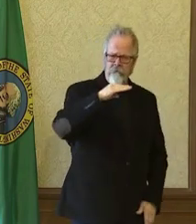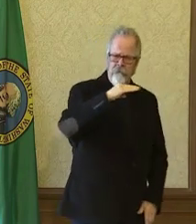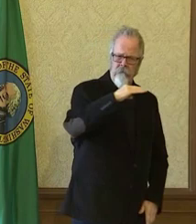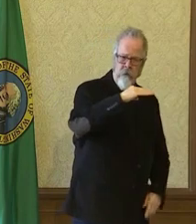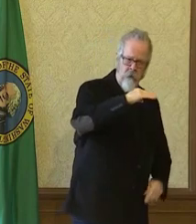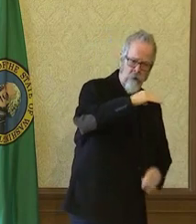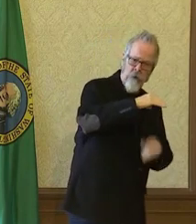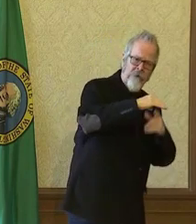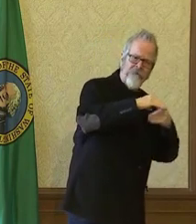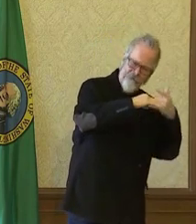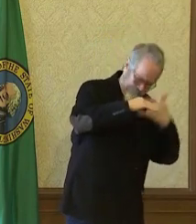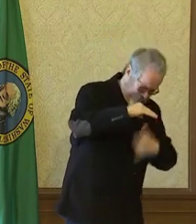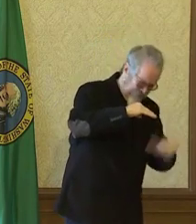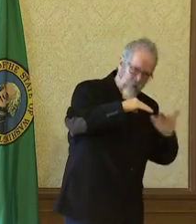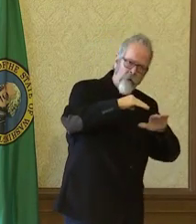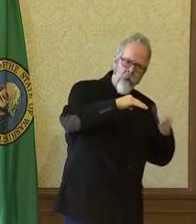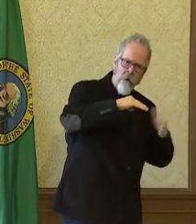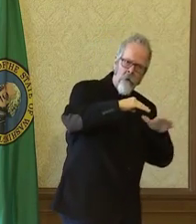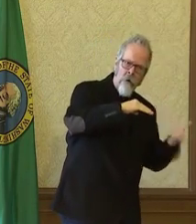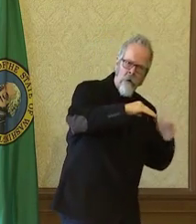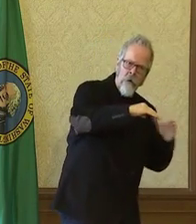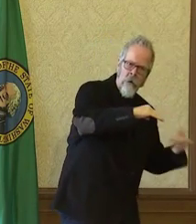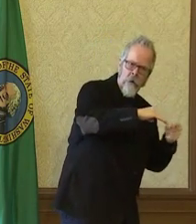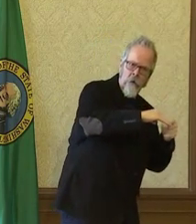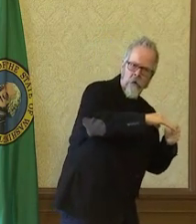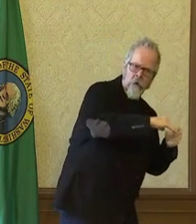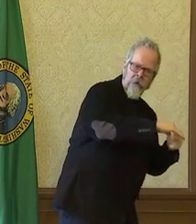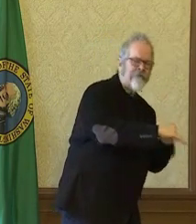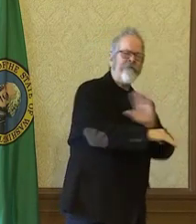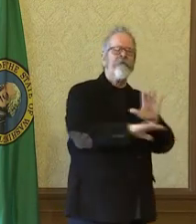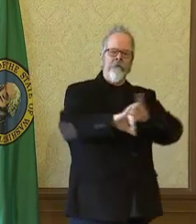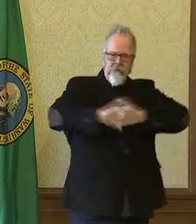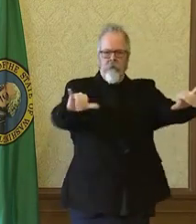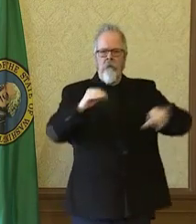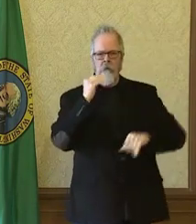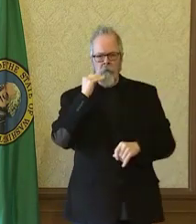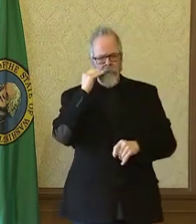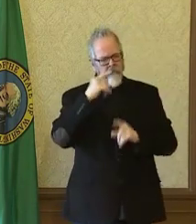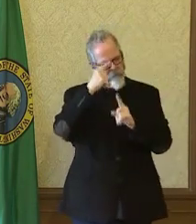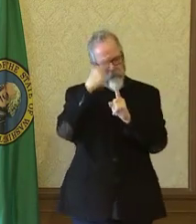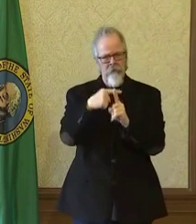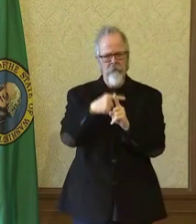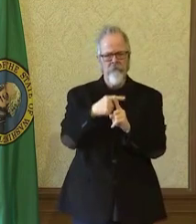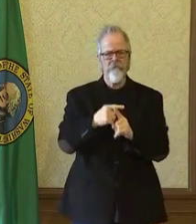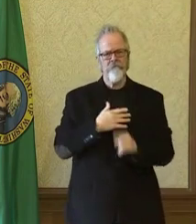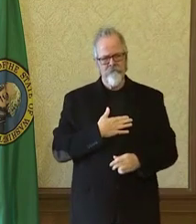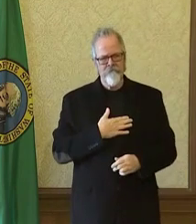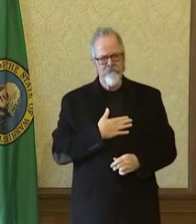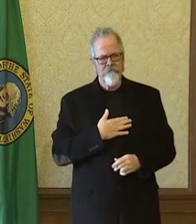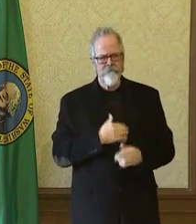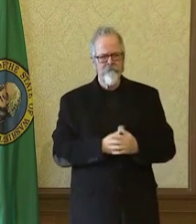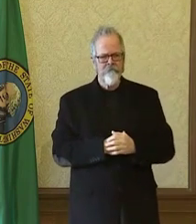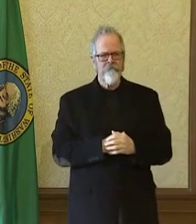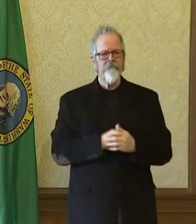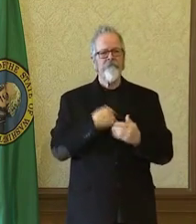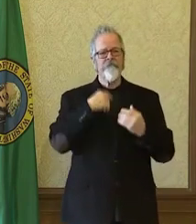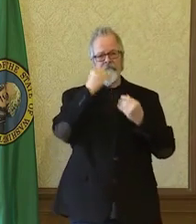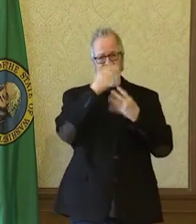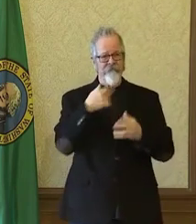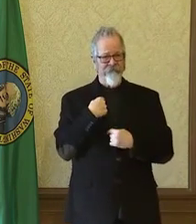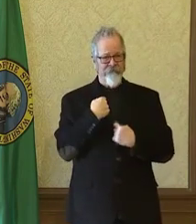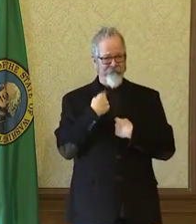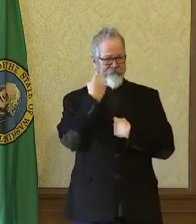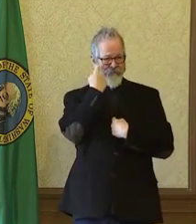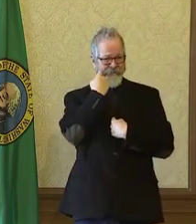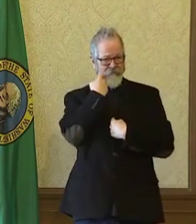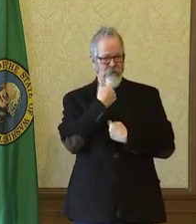news conference a picture of a grocery store. And they were telling a really good story, which the grocer had limited the number of people coming into